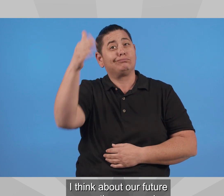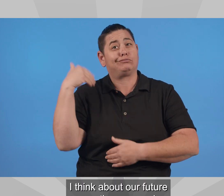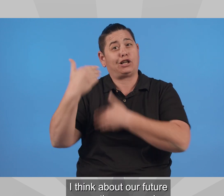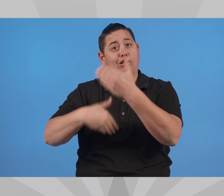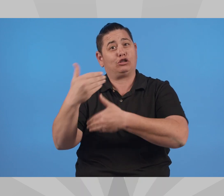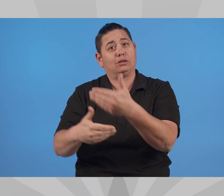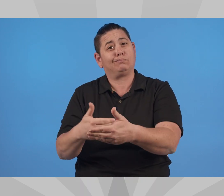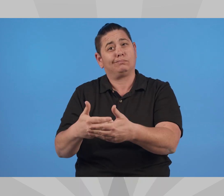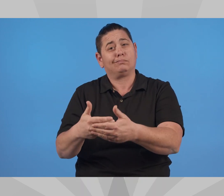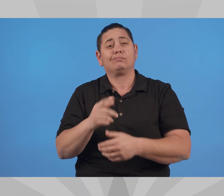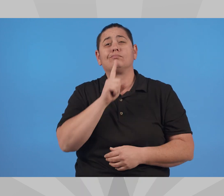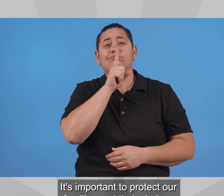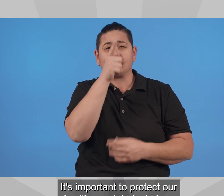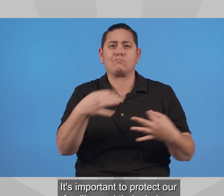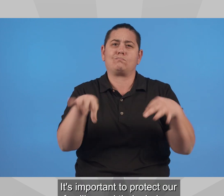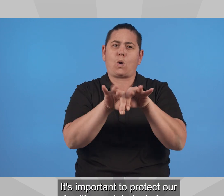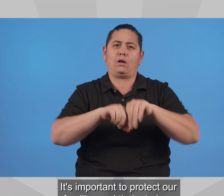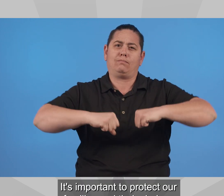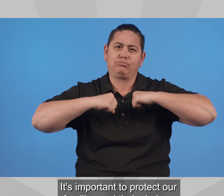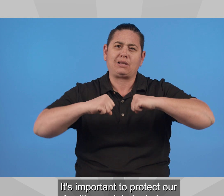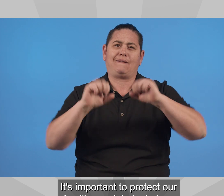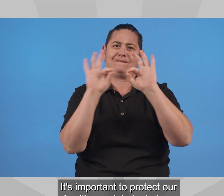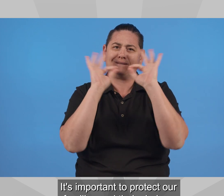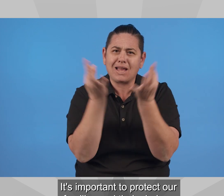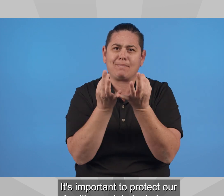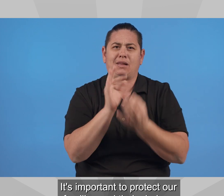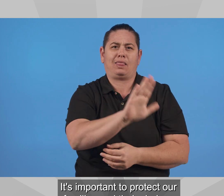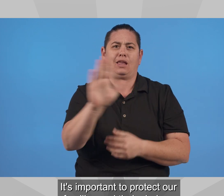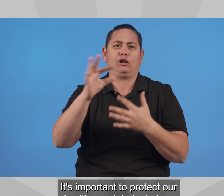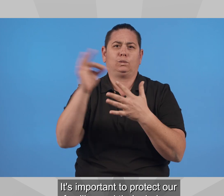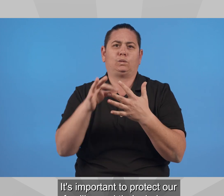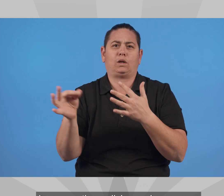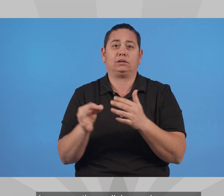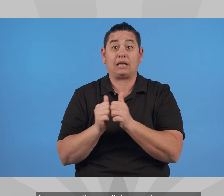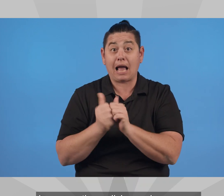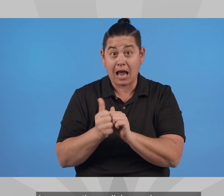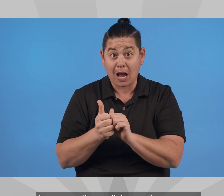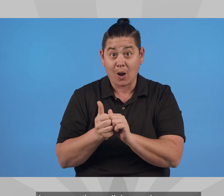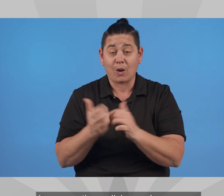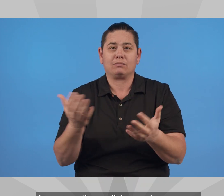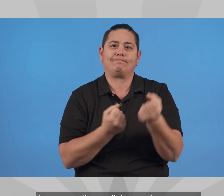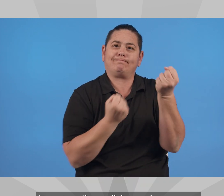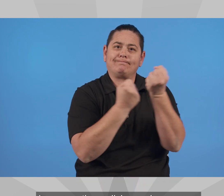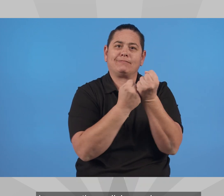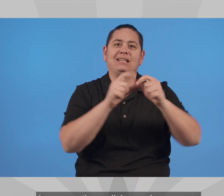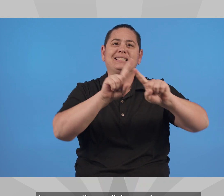day. It's important to protect our families and their choices by supporting policies and resources